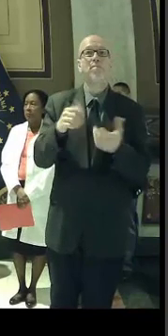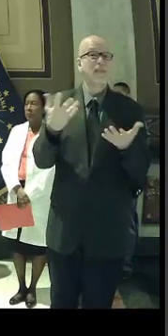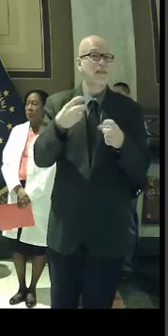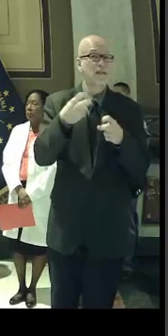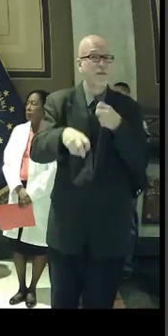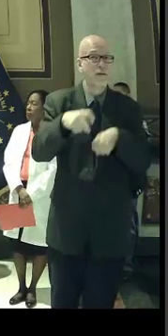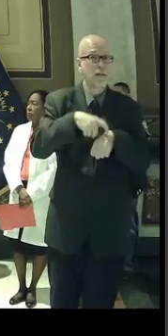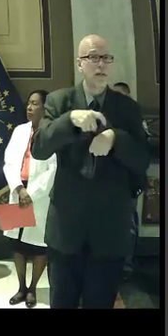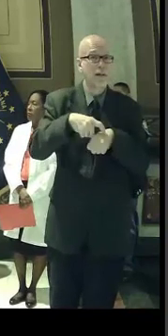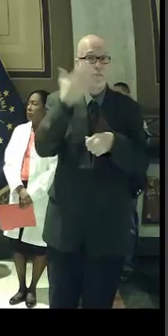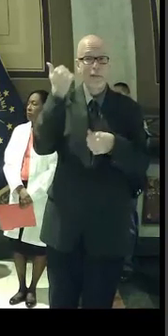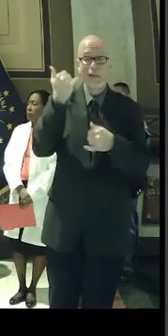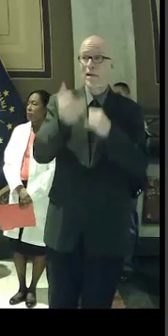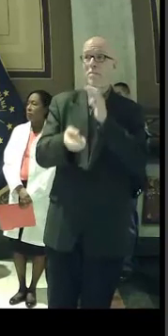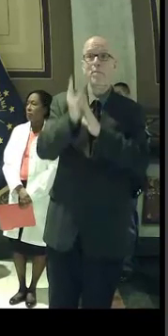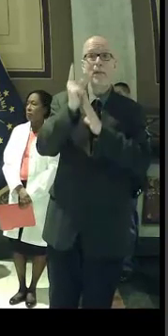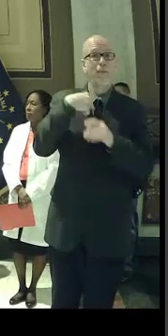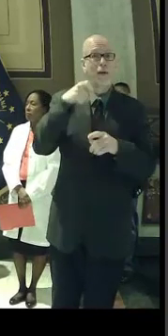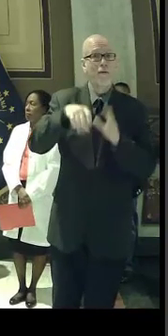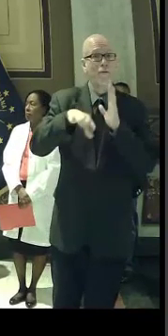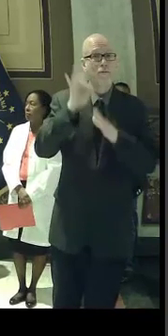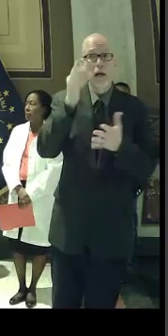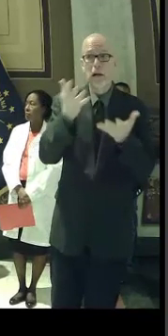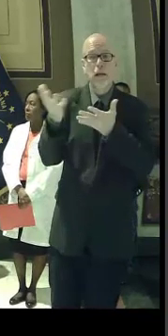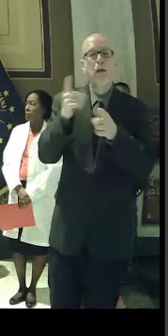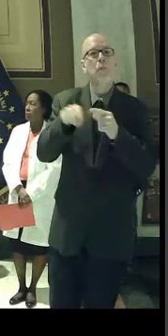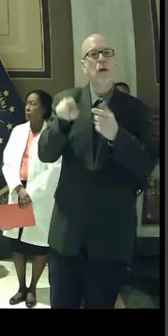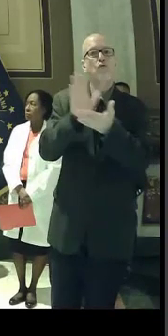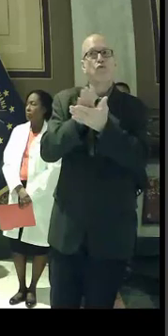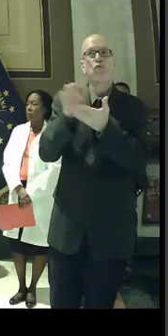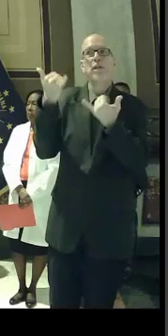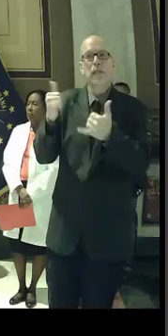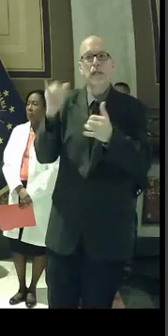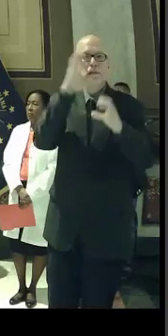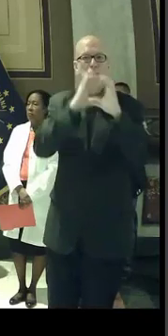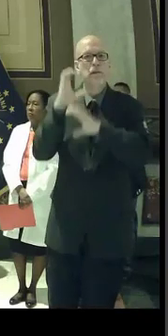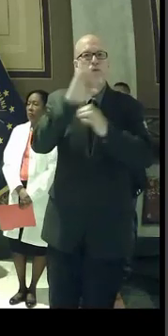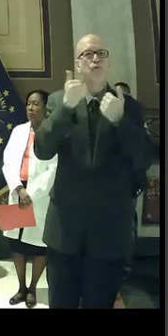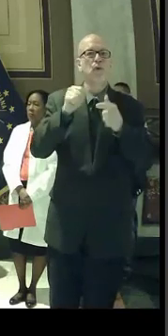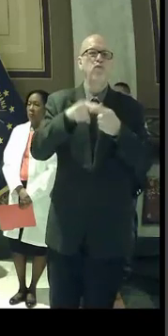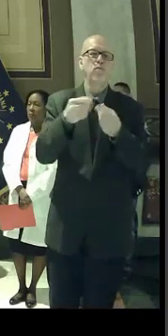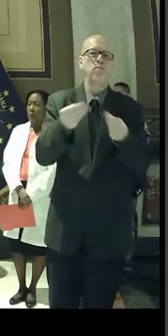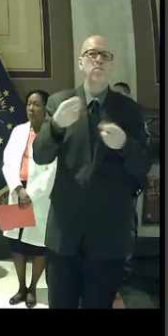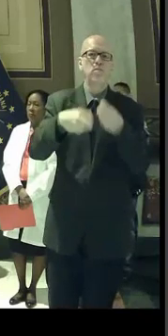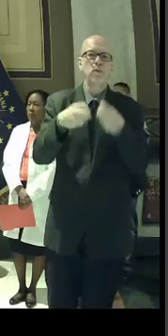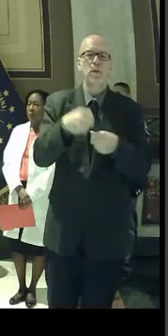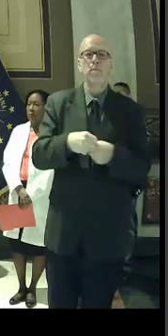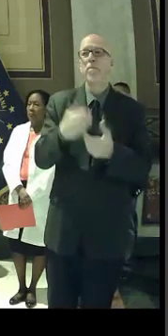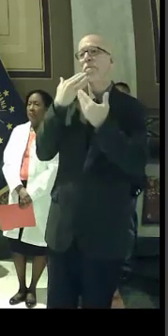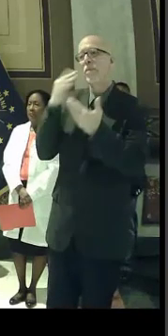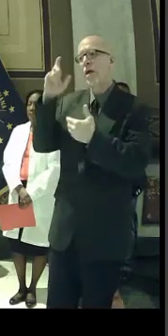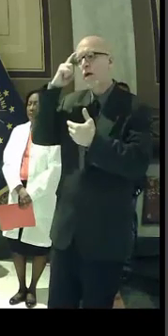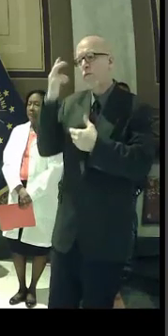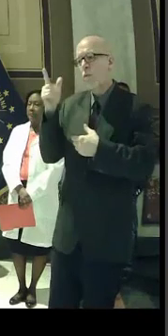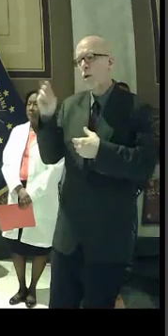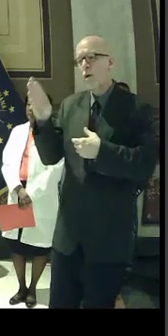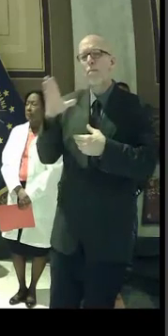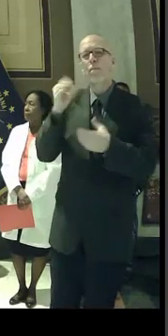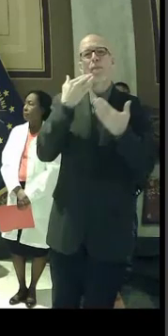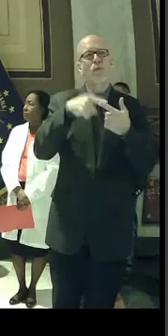given the situation, to find solutions, but your schools are trying to address that. So again, thank you to Governor Holcomb and everyone here, but to